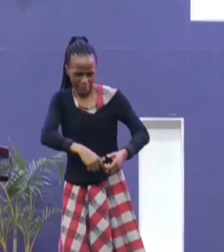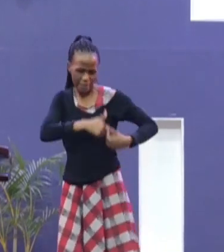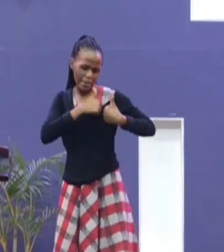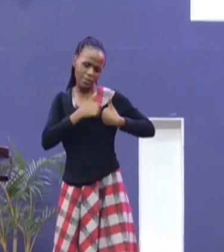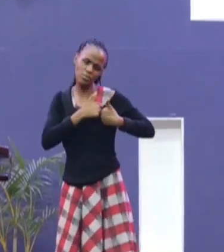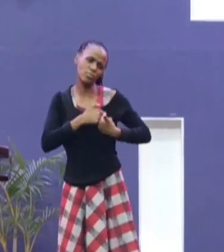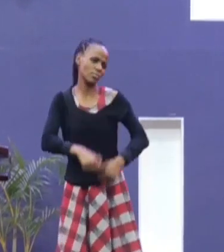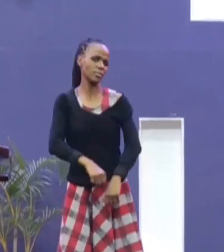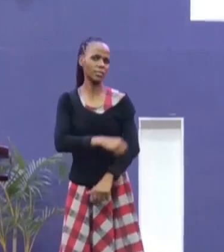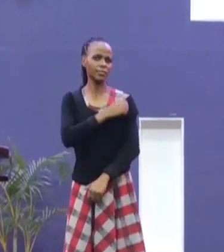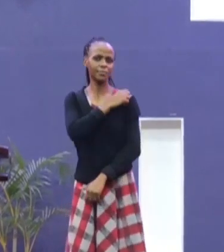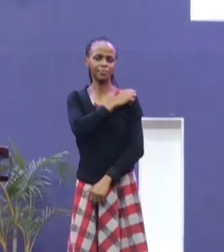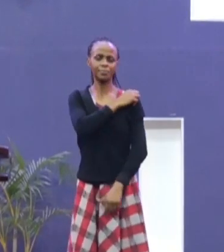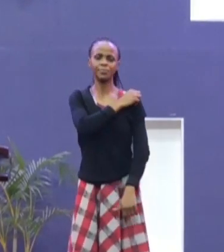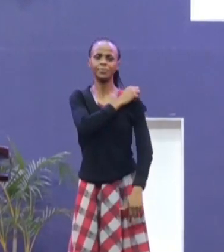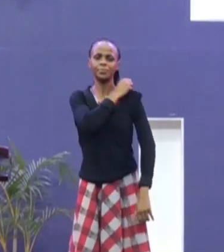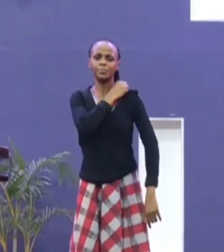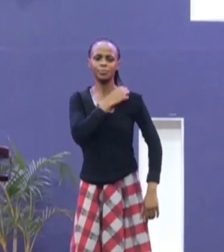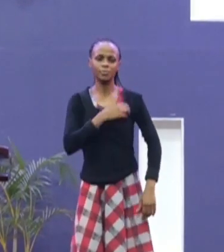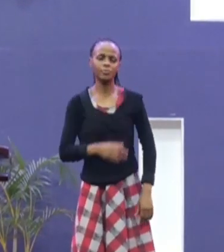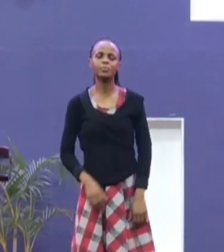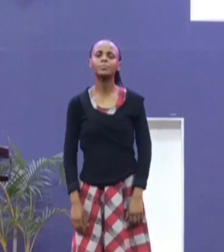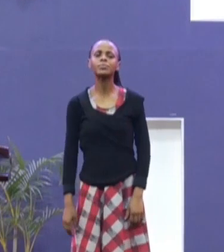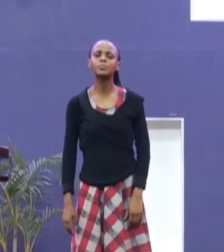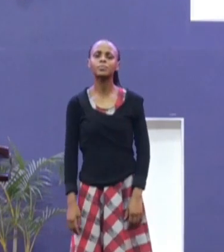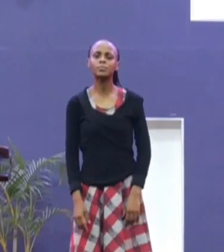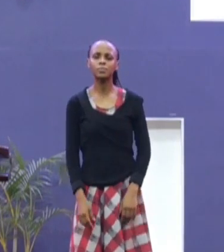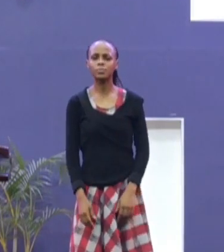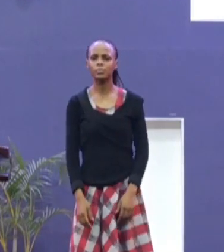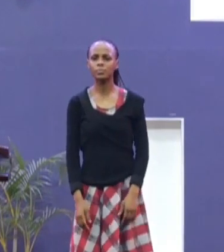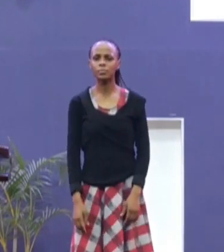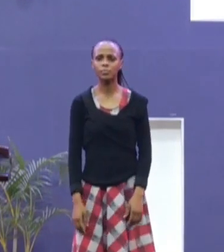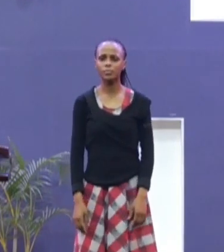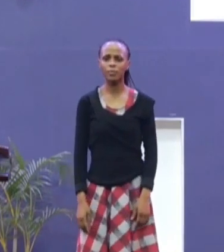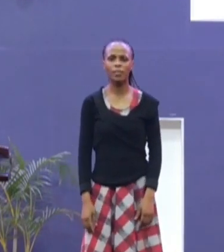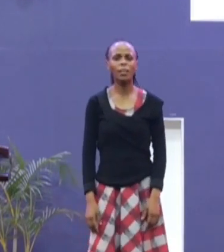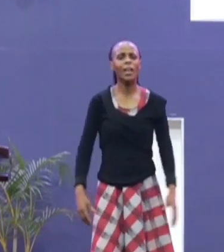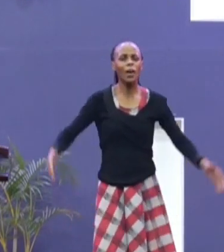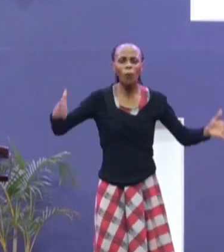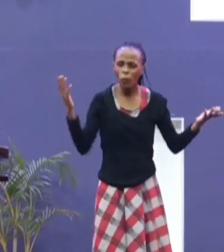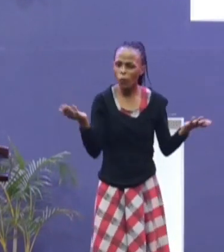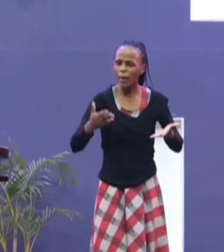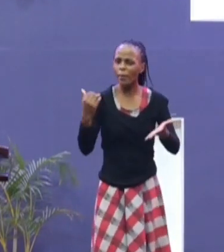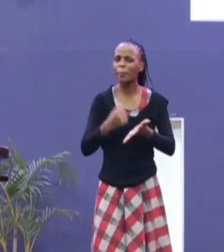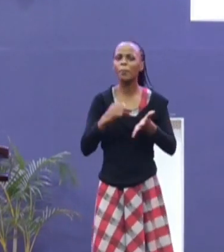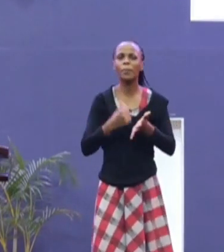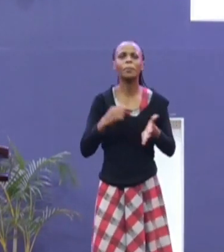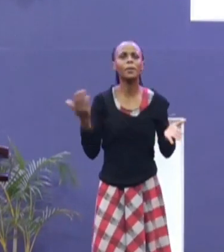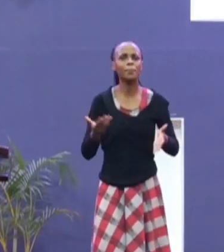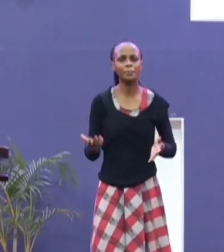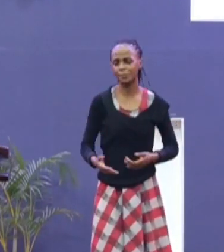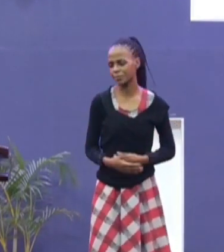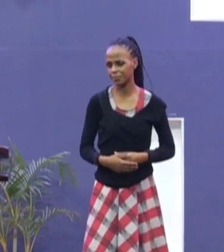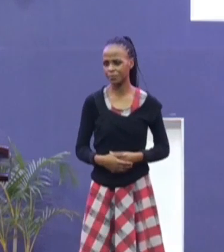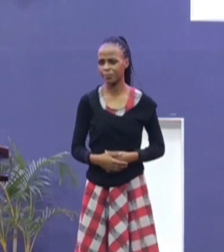bawandiika bigamba nti si kirungi omuntu okubeera yekka naye nze nga nnemereddwa ofuna omubeezi. Where is the problem? Obuzibu buli